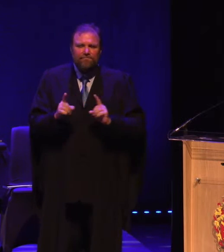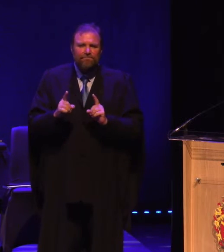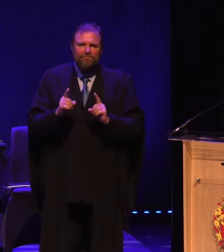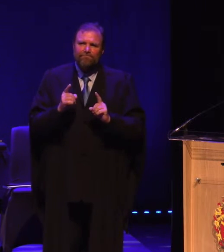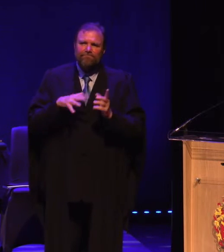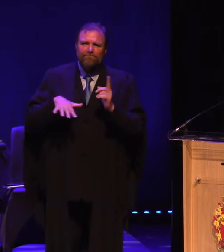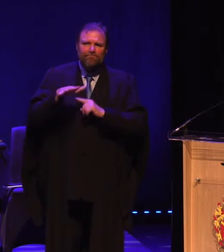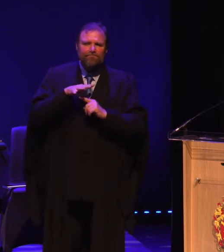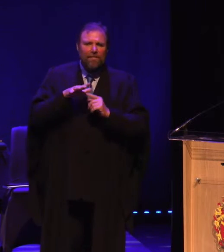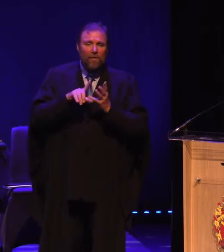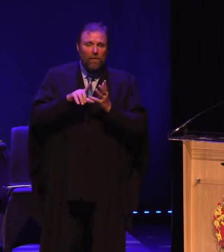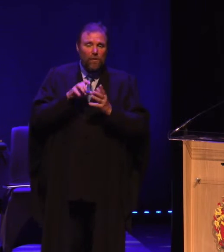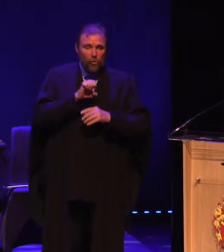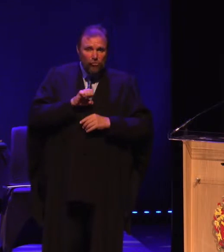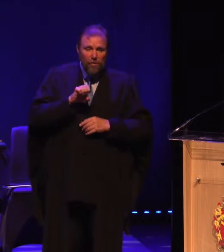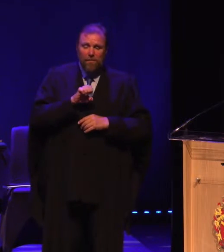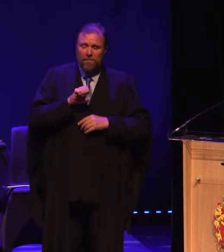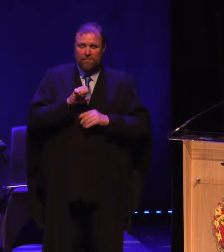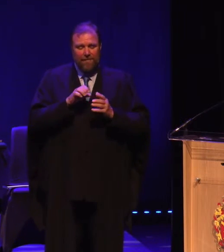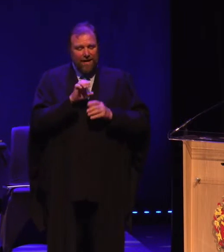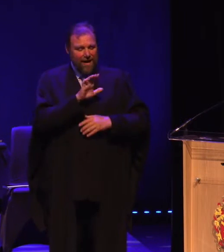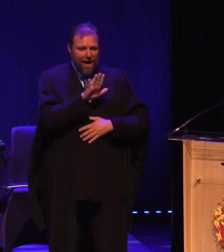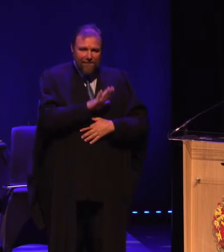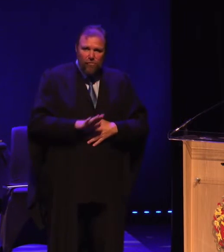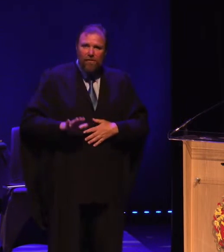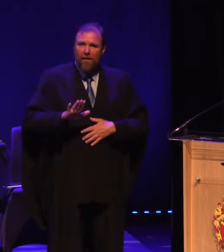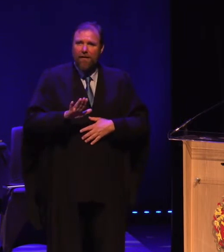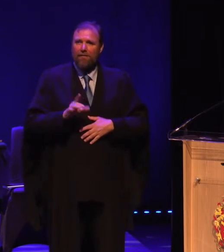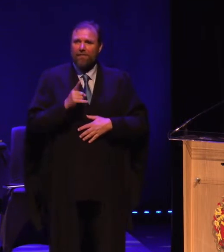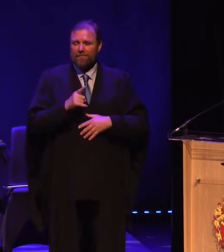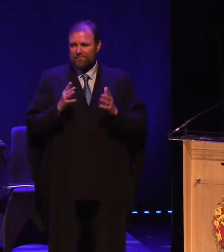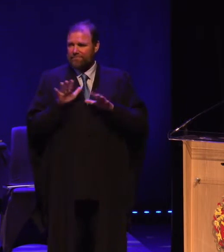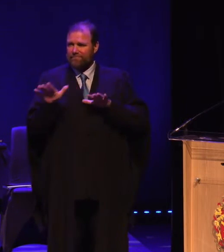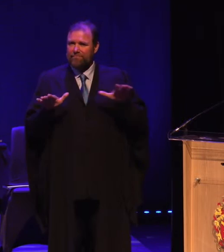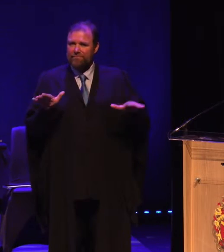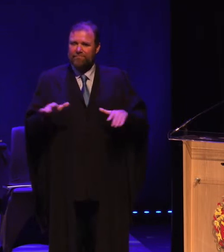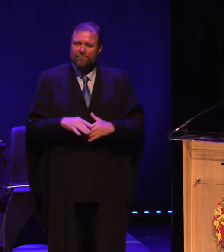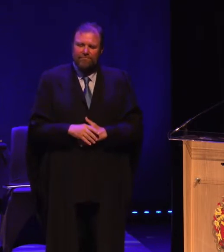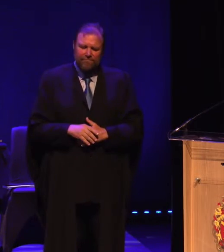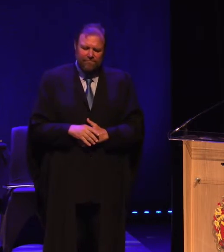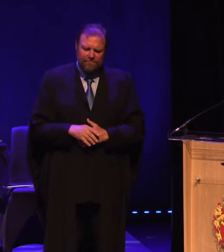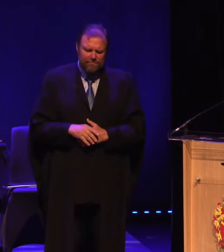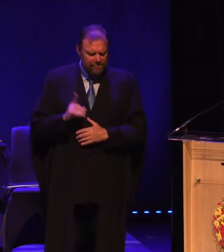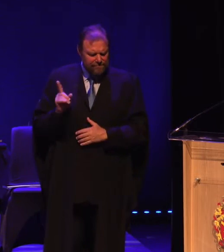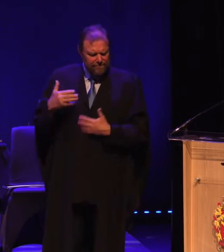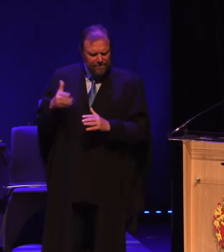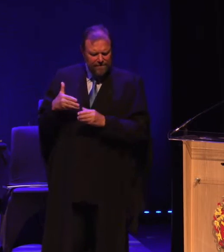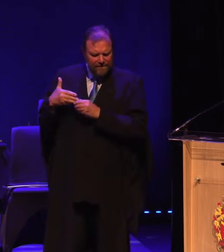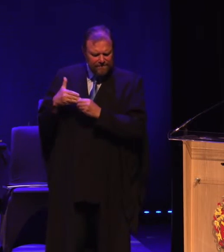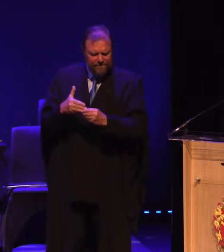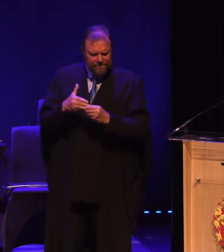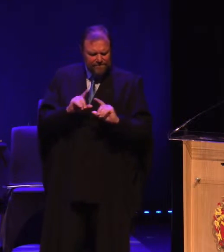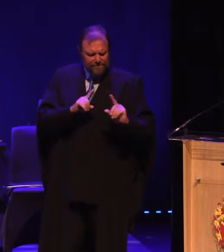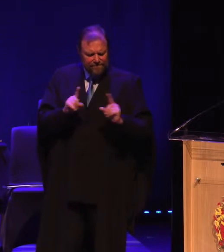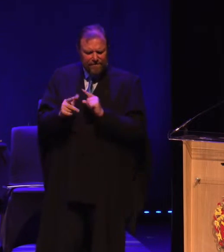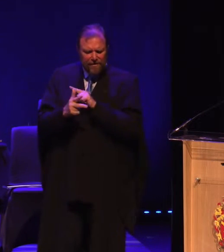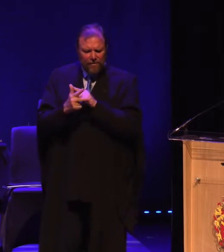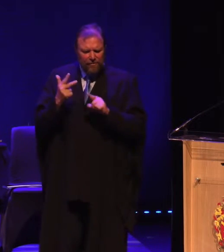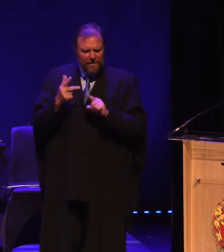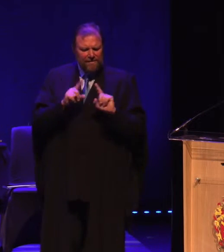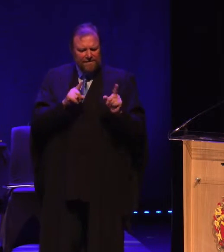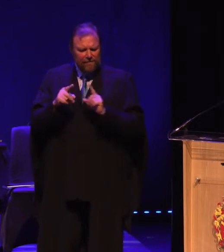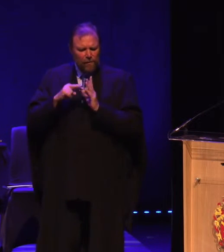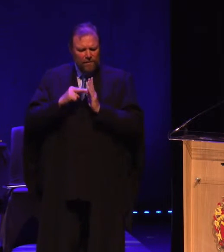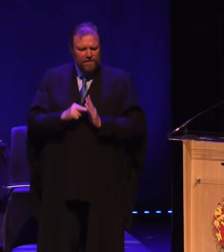Europe, Africa, and the Middle East. She's held leadership roles across three different healthcare organisations in South